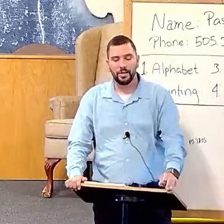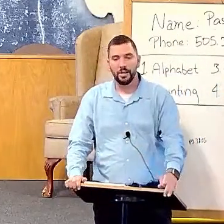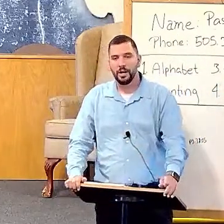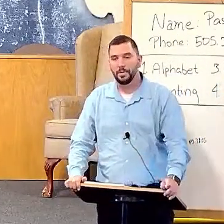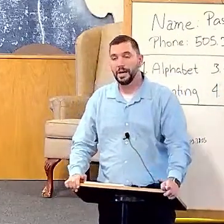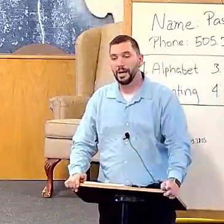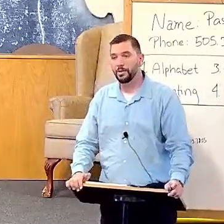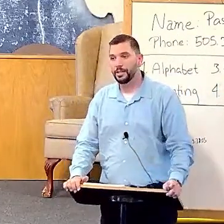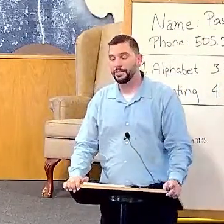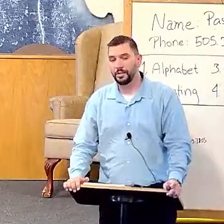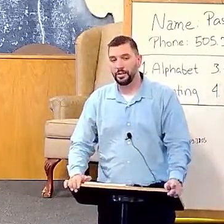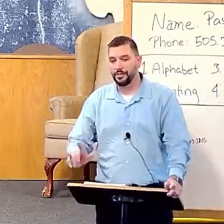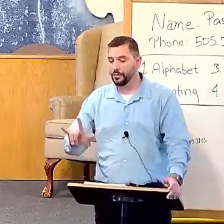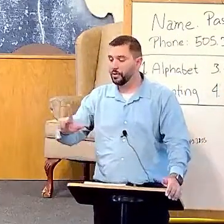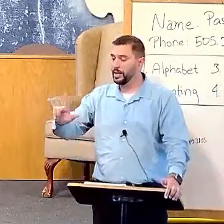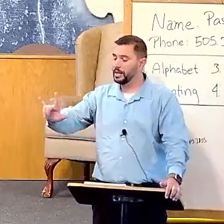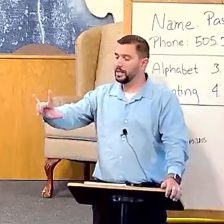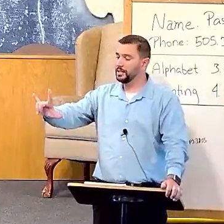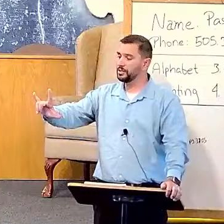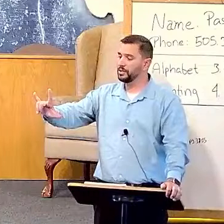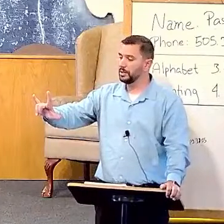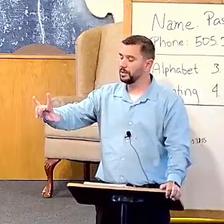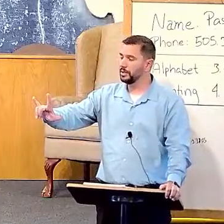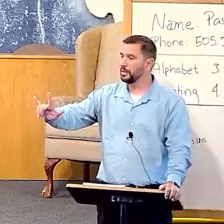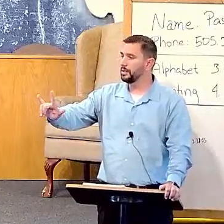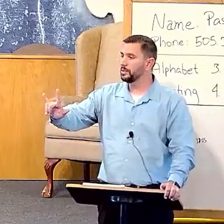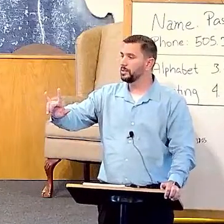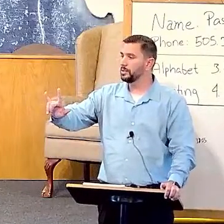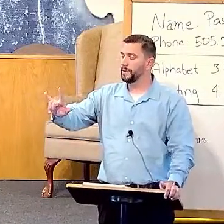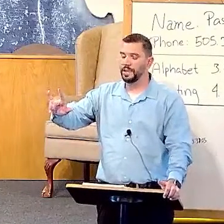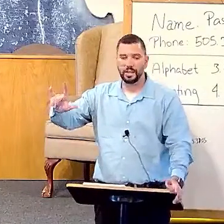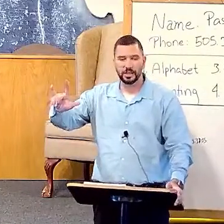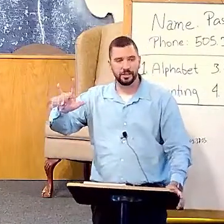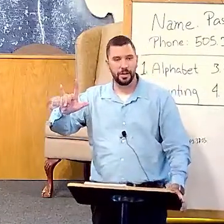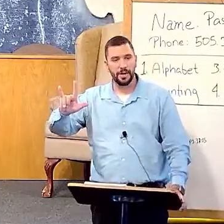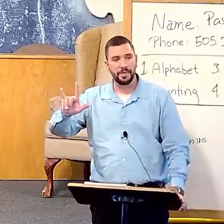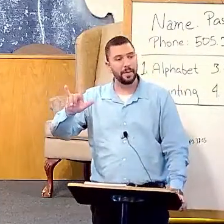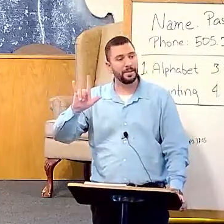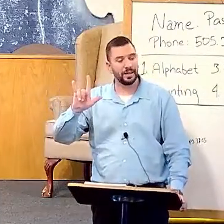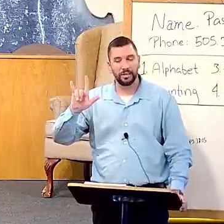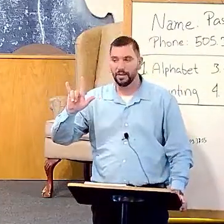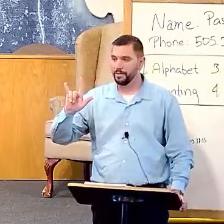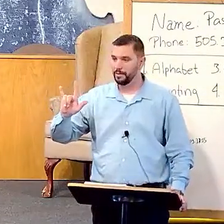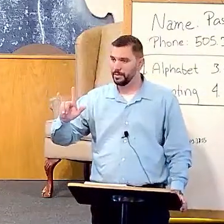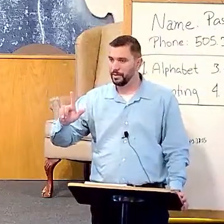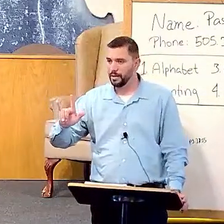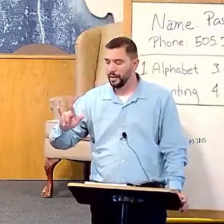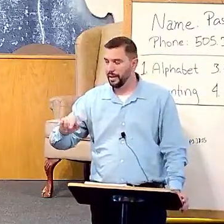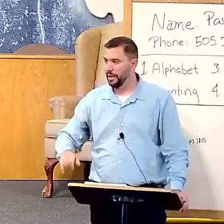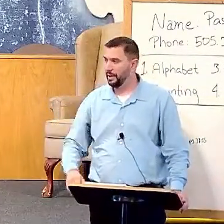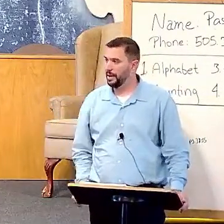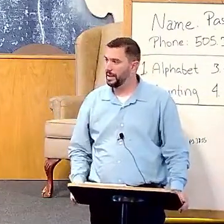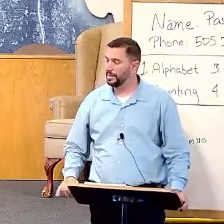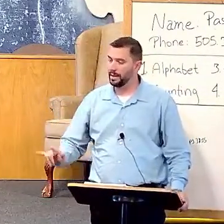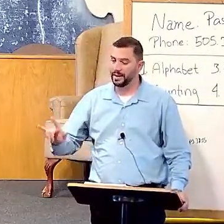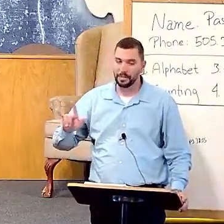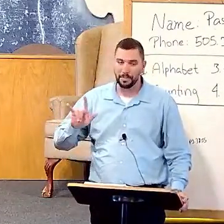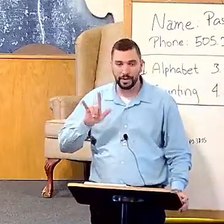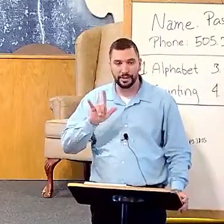but now if you go like this, so your pinky, index, and thumb out, that means I love you. And I could point that,